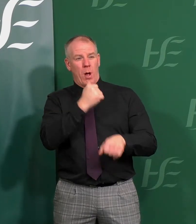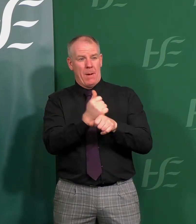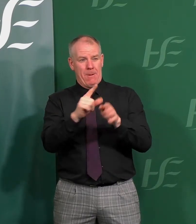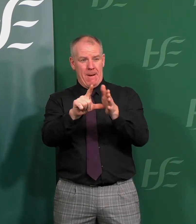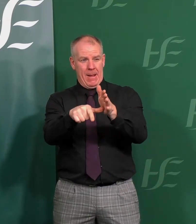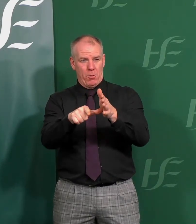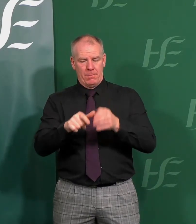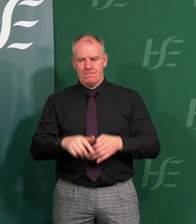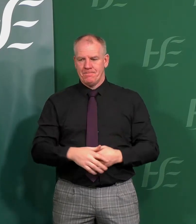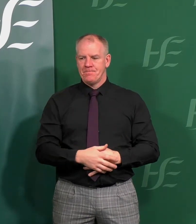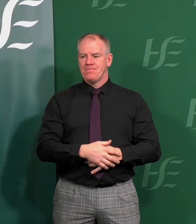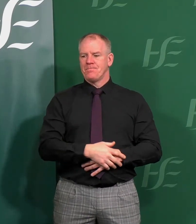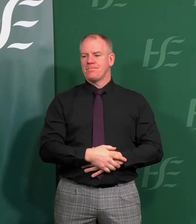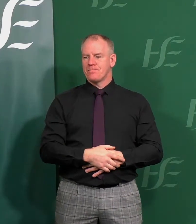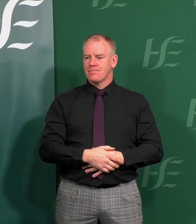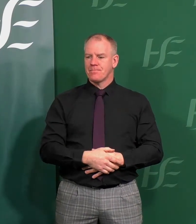shortly.